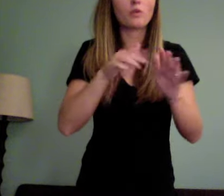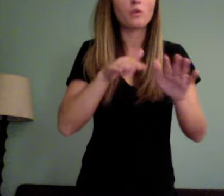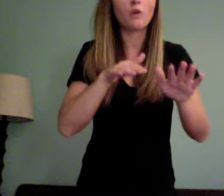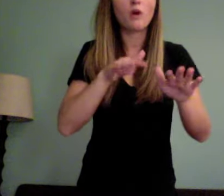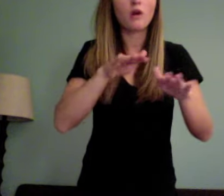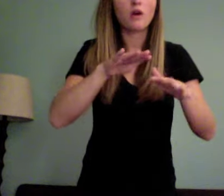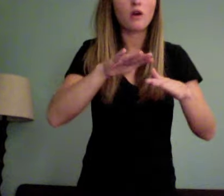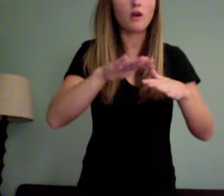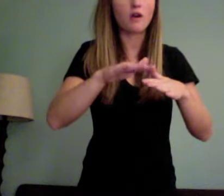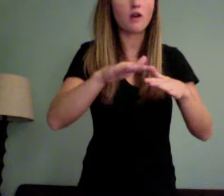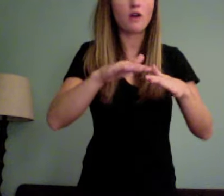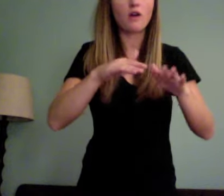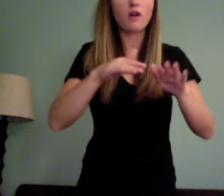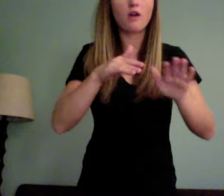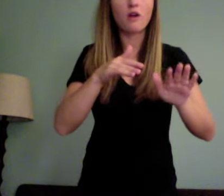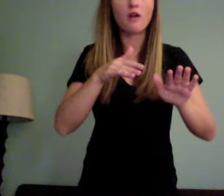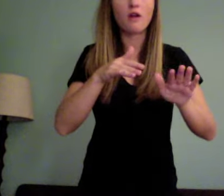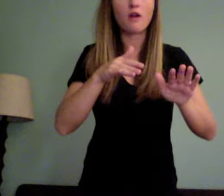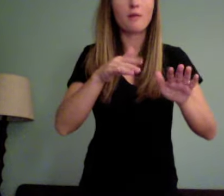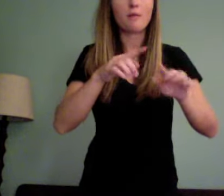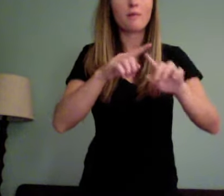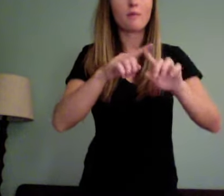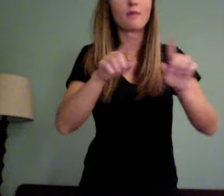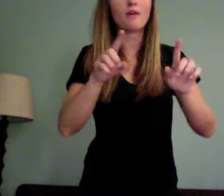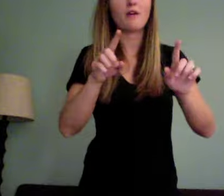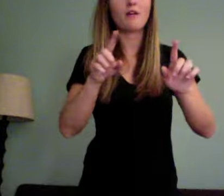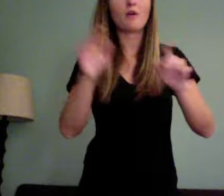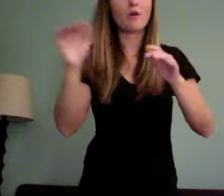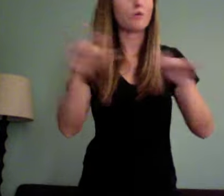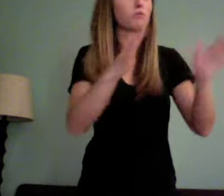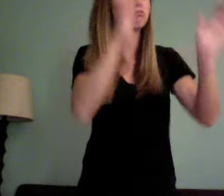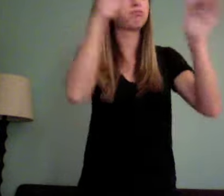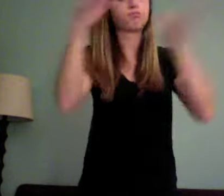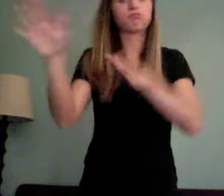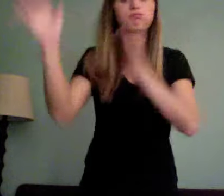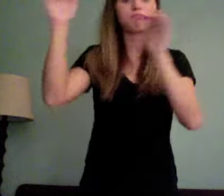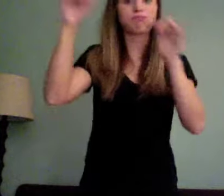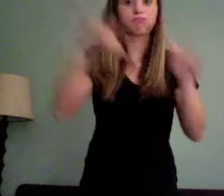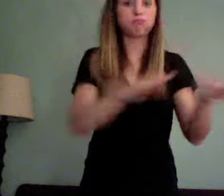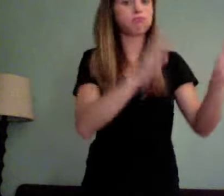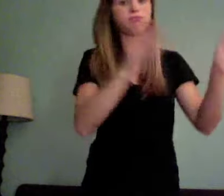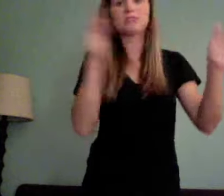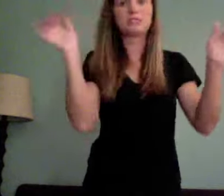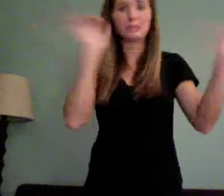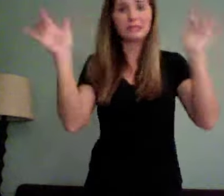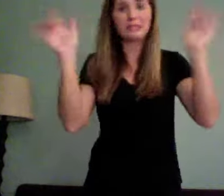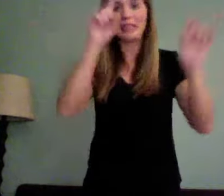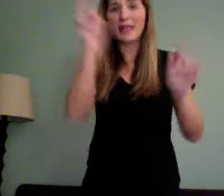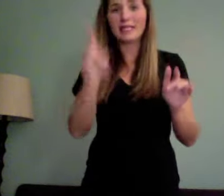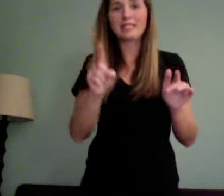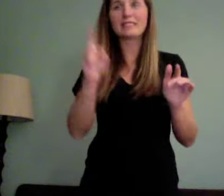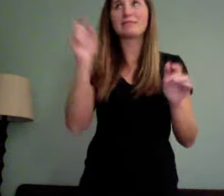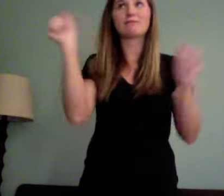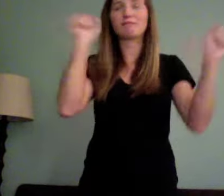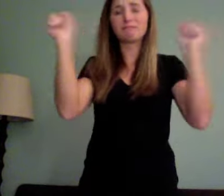But before long, the waves distracted him. The lightning and the thunder scared him and he took his eyes off Jesus and he started to